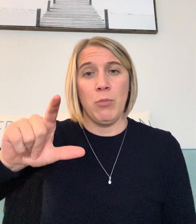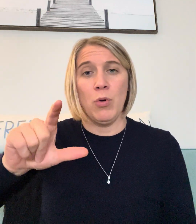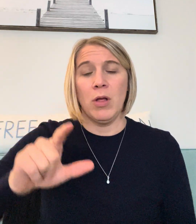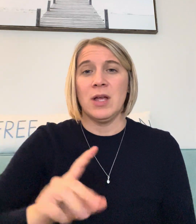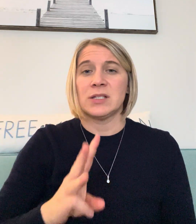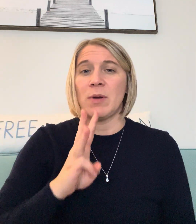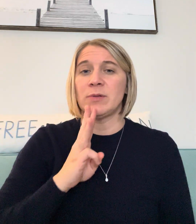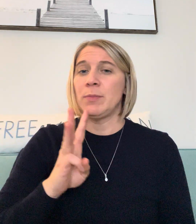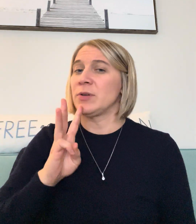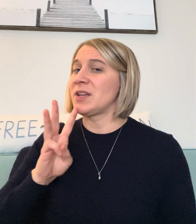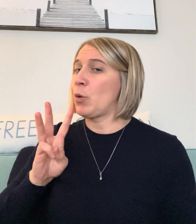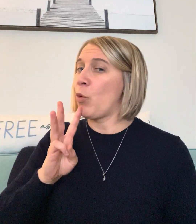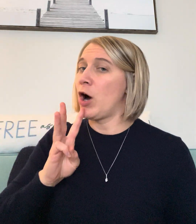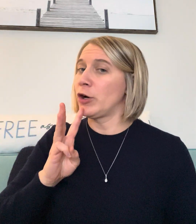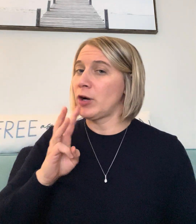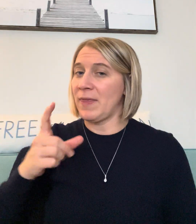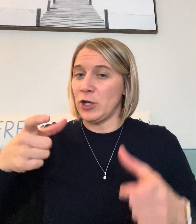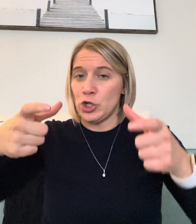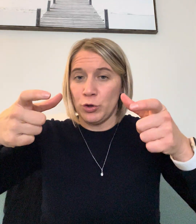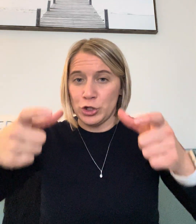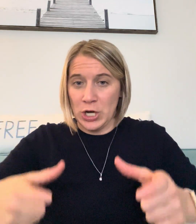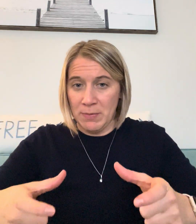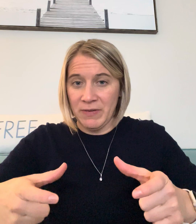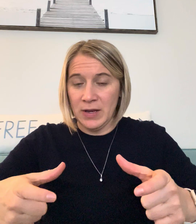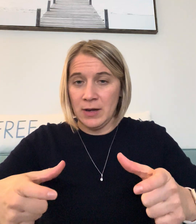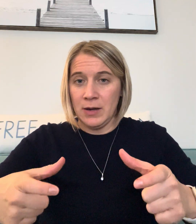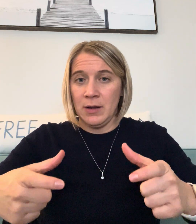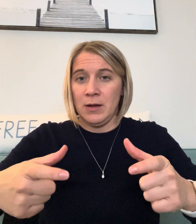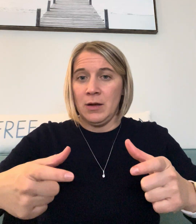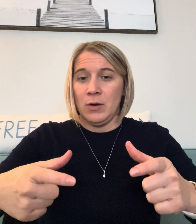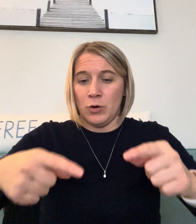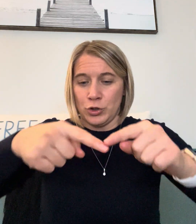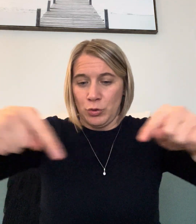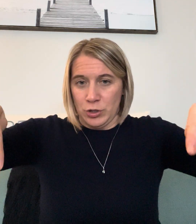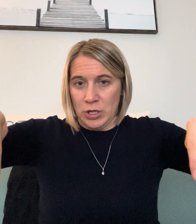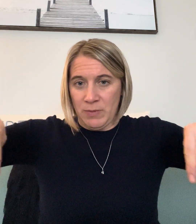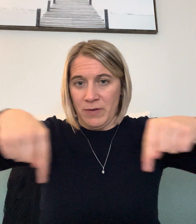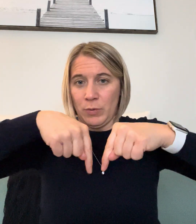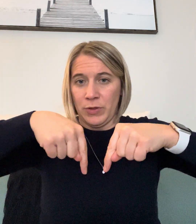Pool. Sometimes people assign water and then show the shape of it, or show the shape of it with their